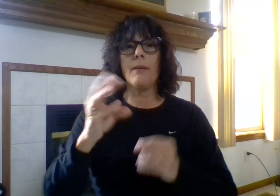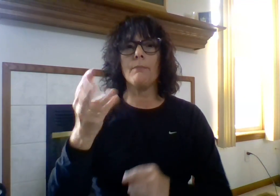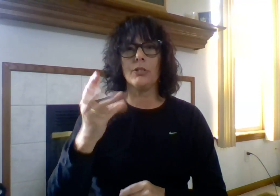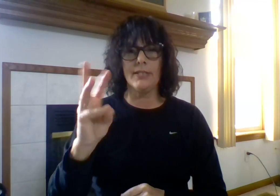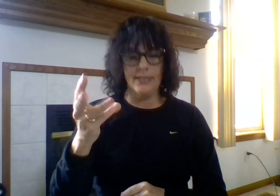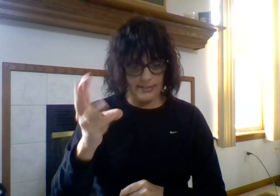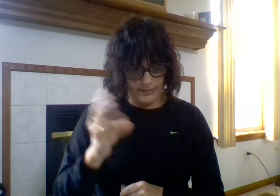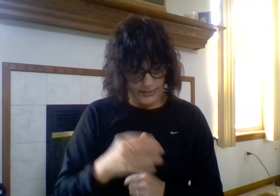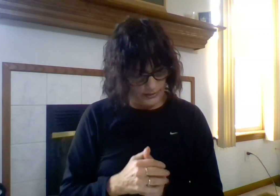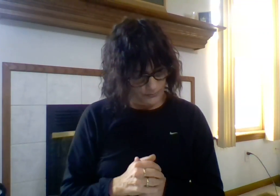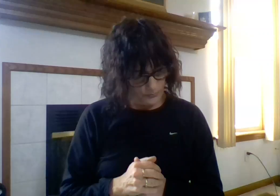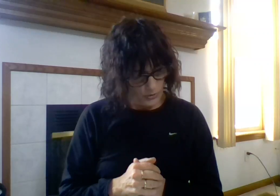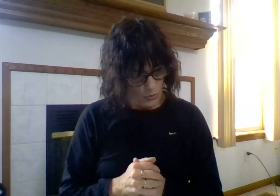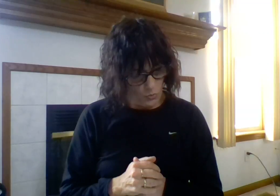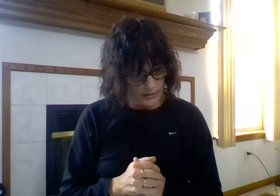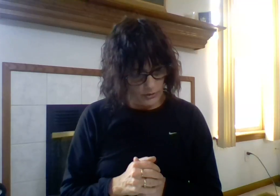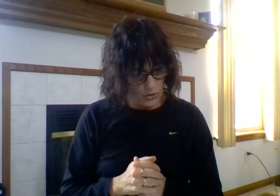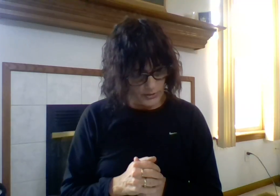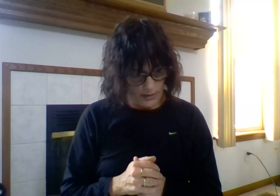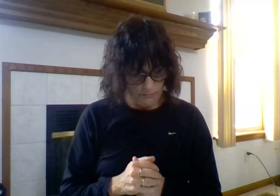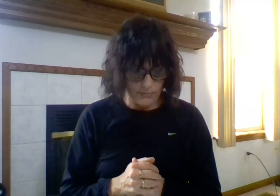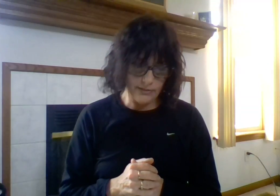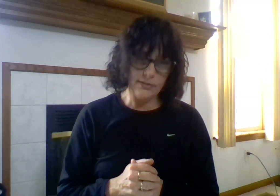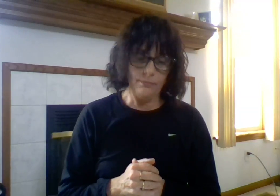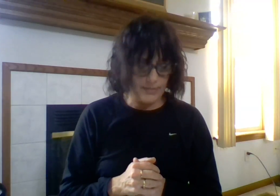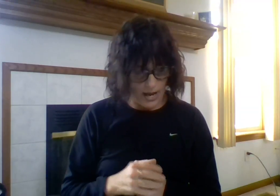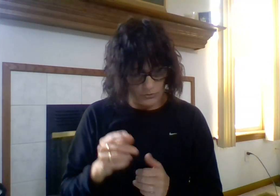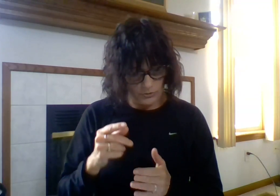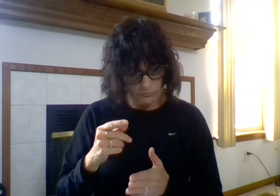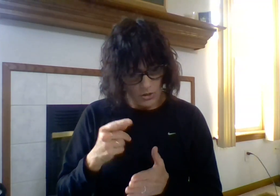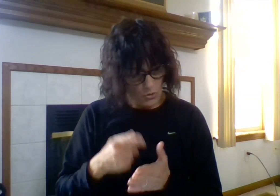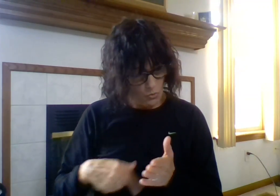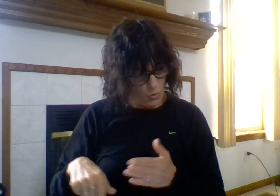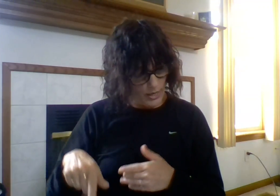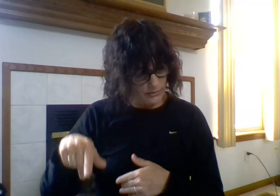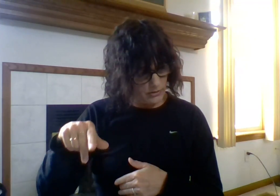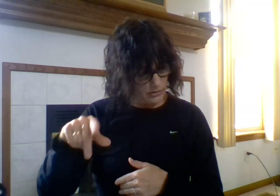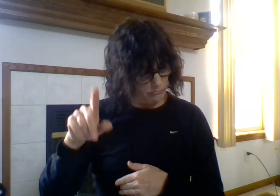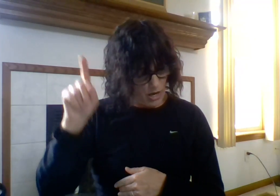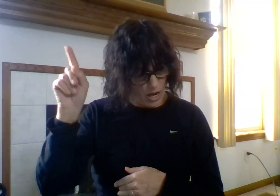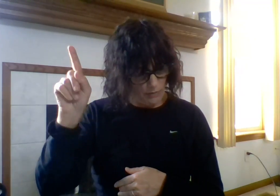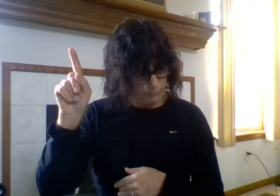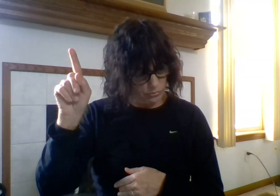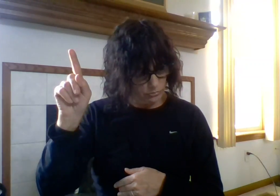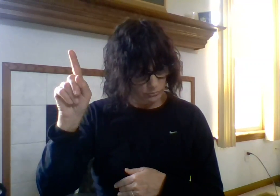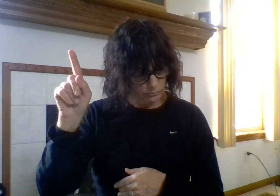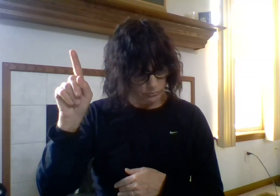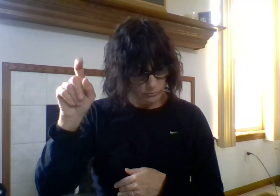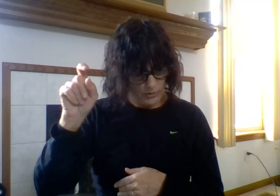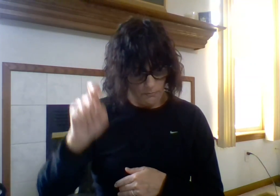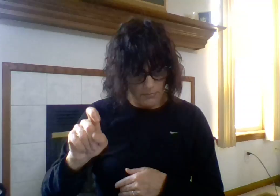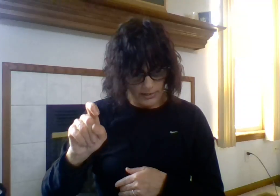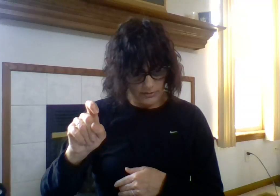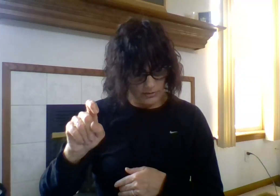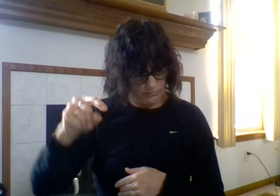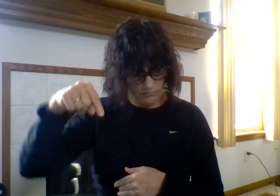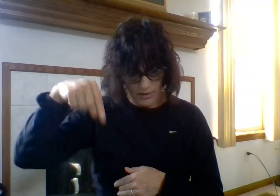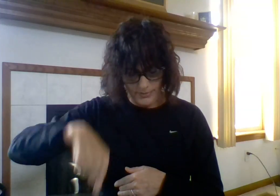Number 16. What goes up must come down. What's up must come